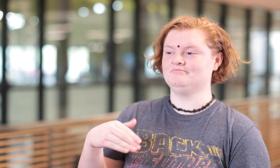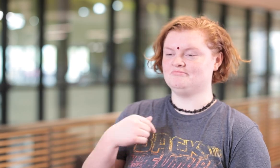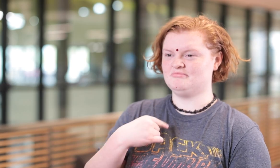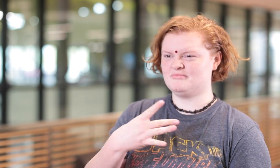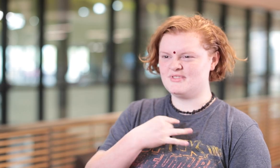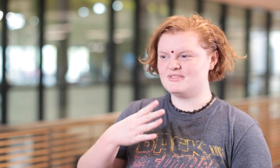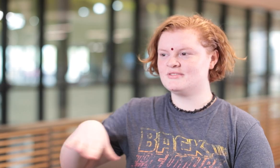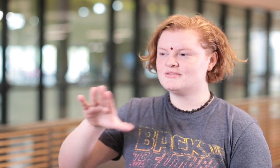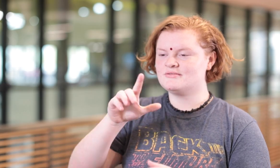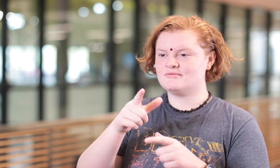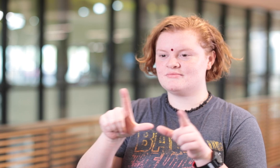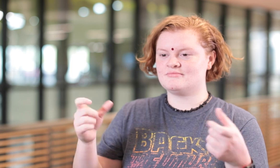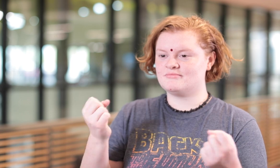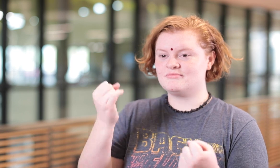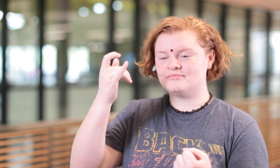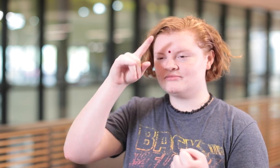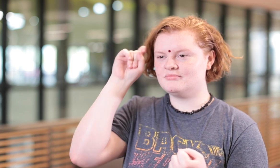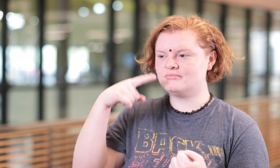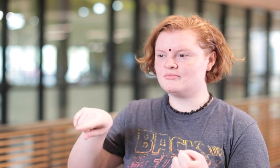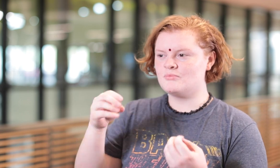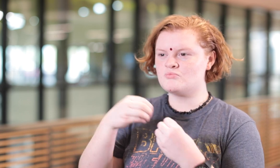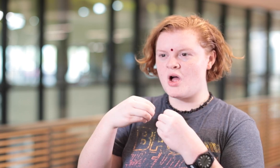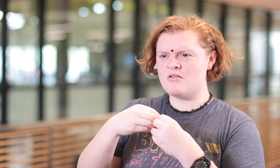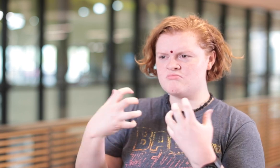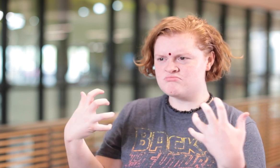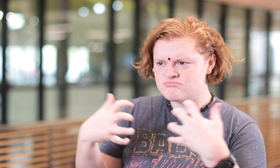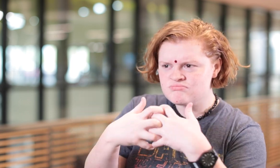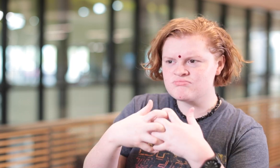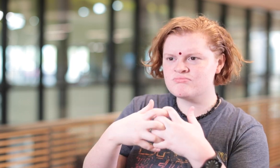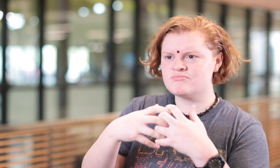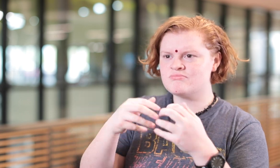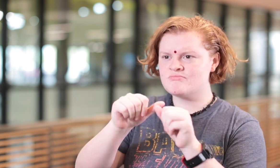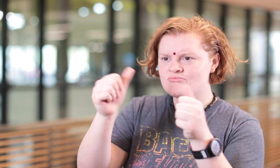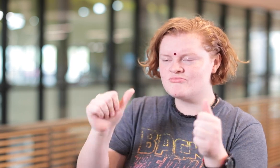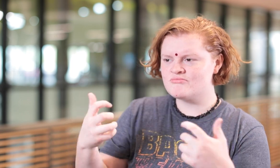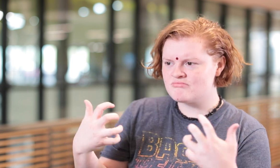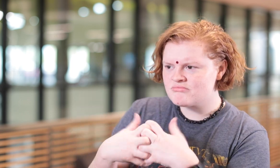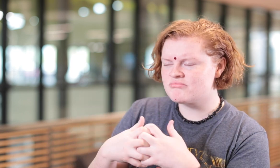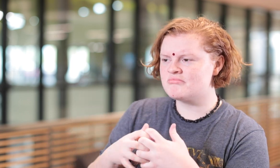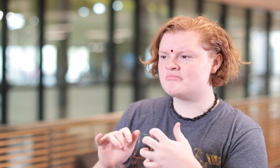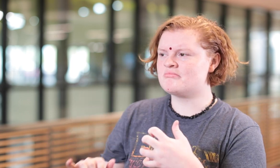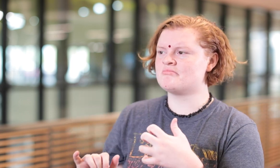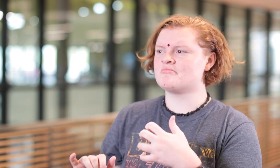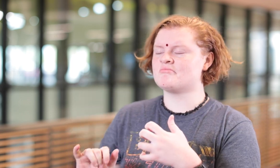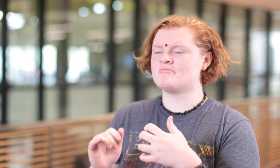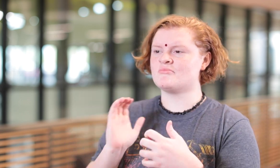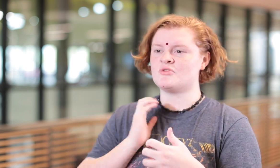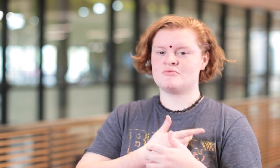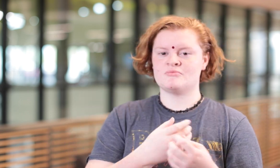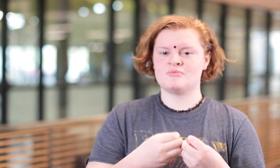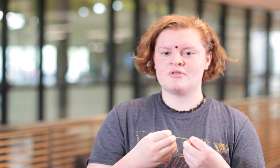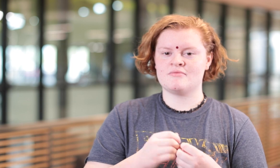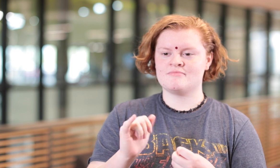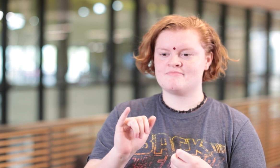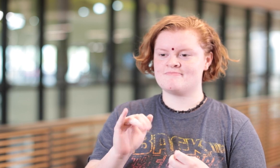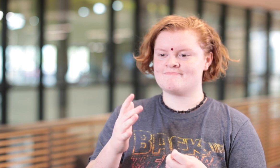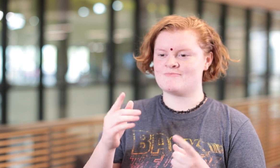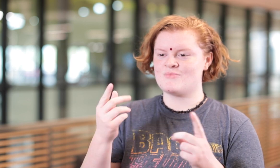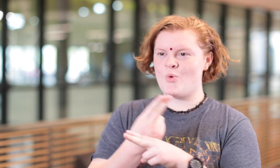It was really cool to learn the different signs in their language right and to really see how iconic it was and how it really